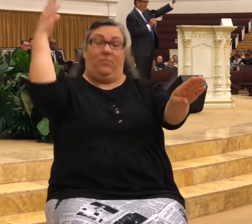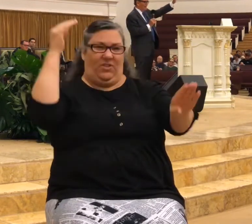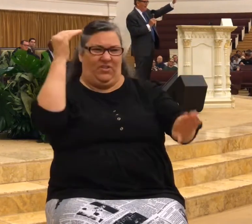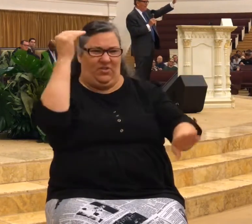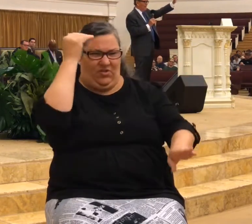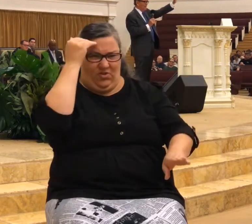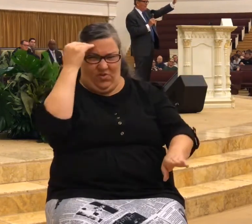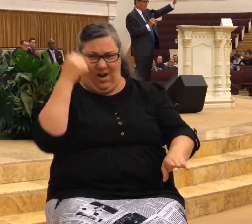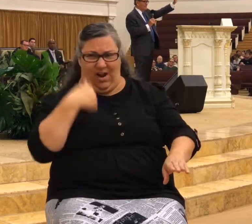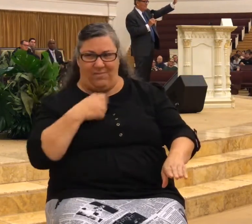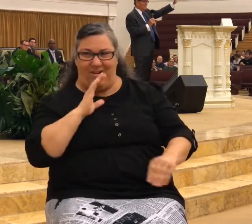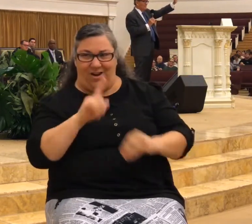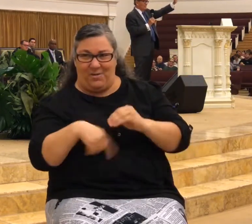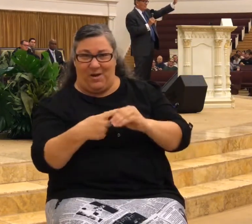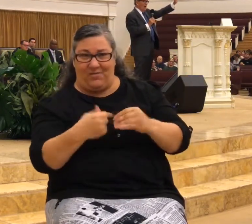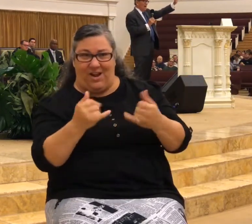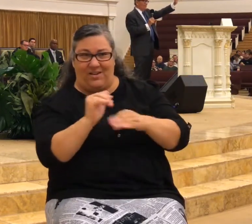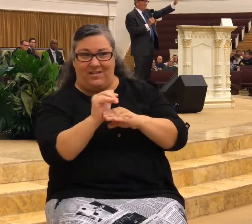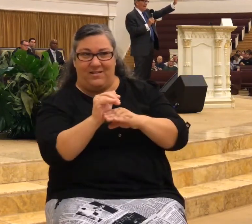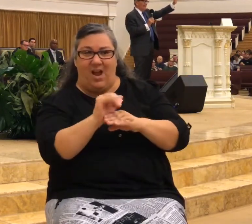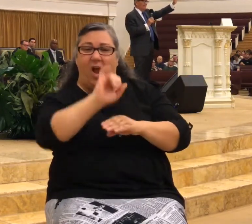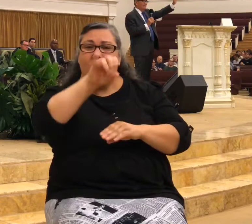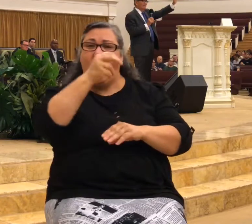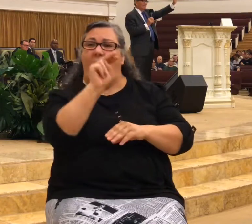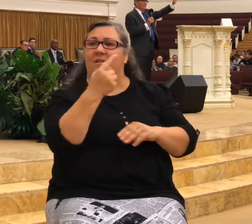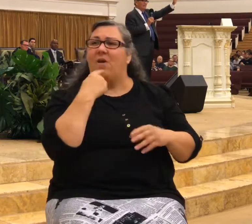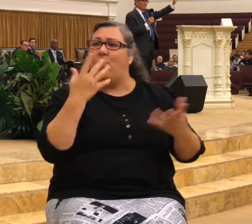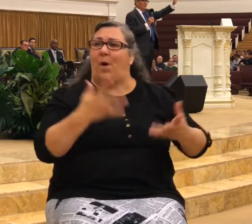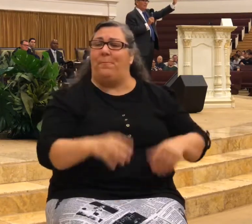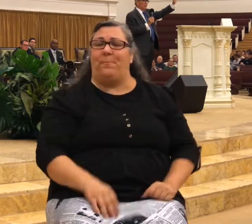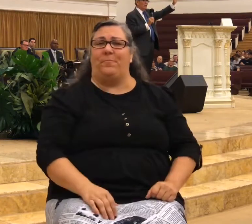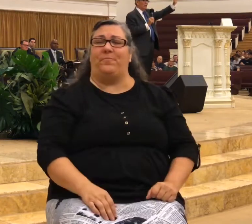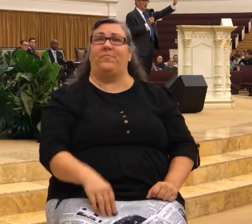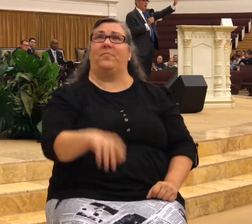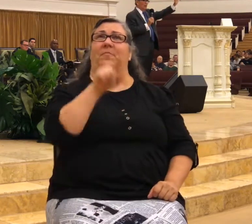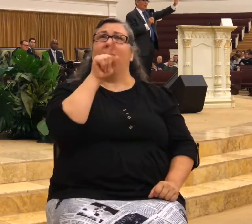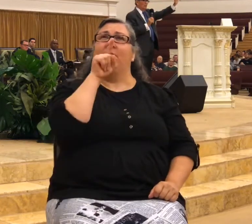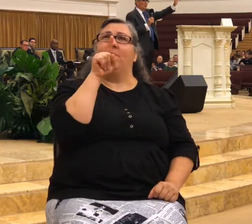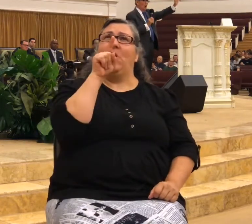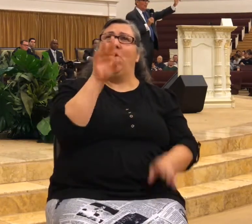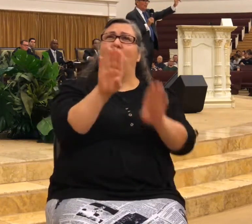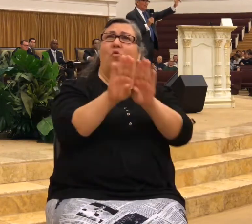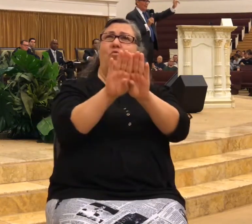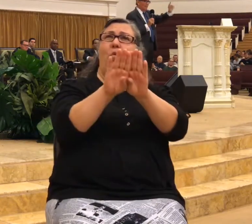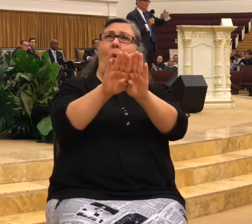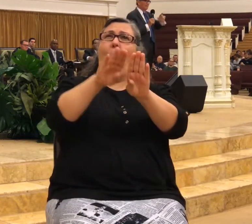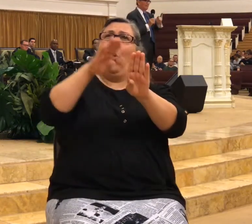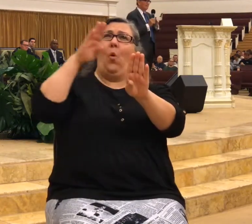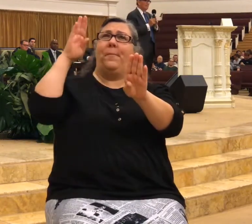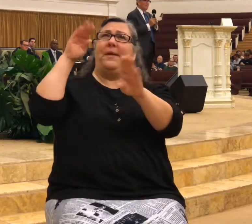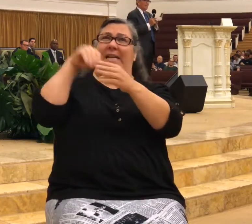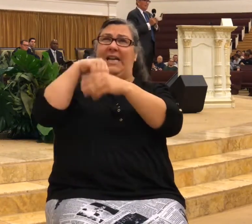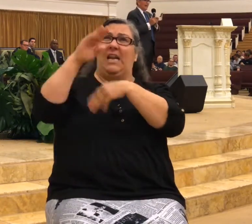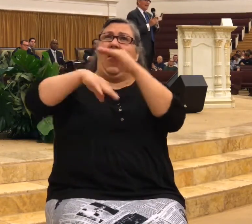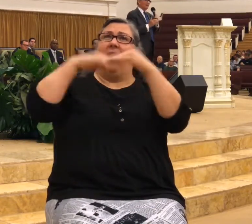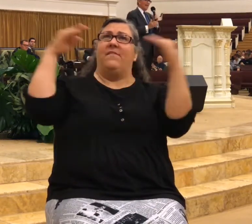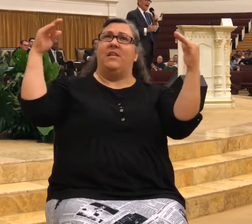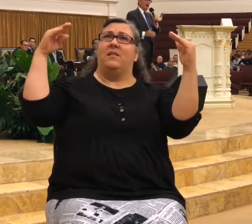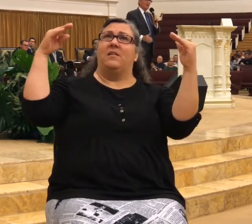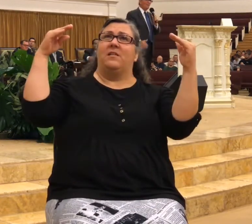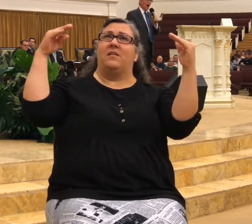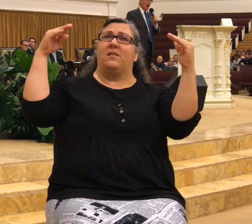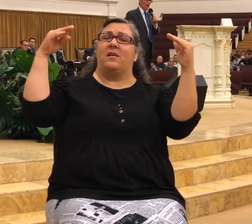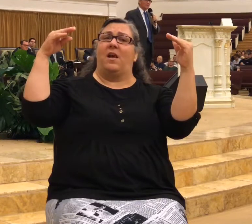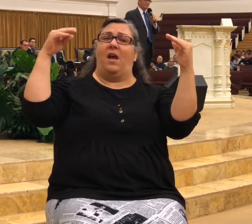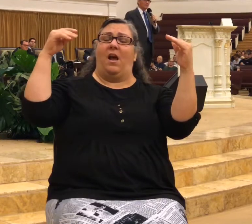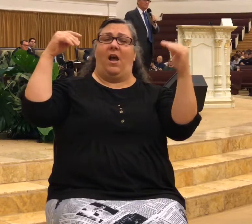going here tonight with this? John said, there was a door that was opened in heaven. And he said, I